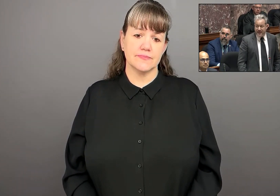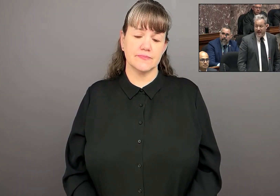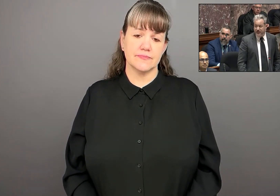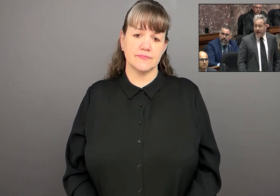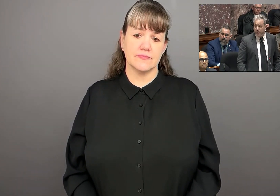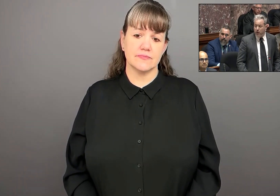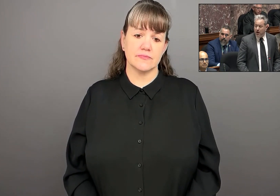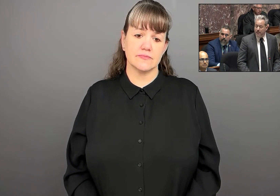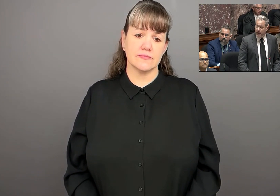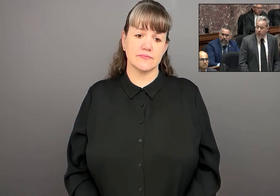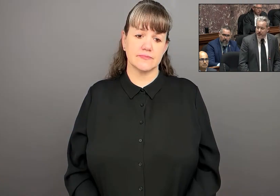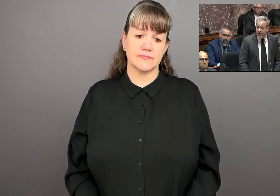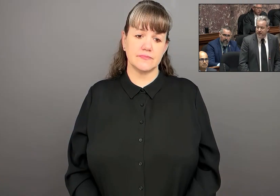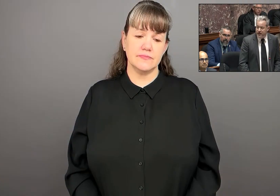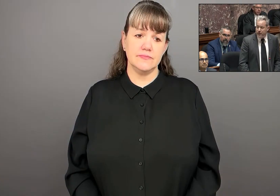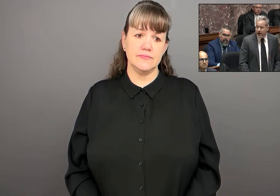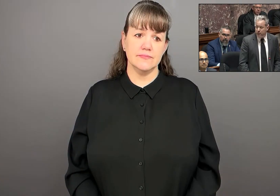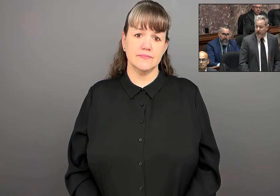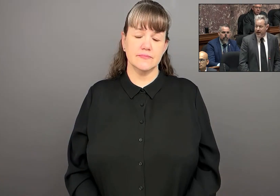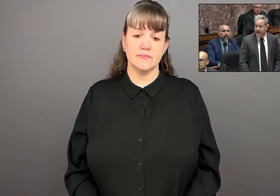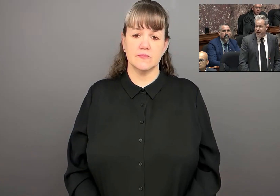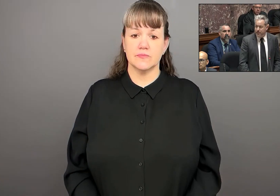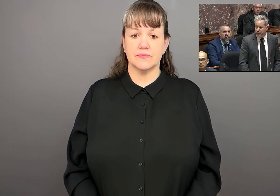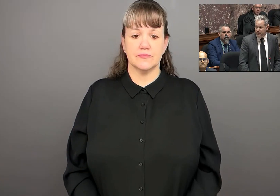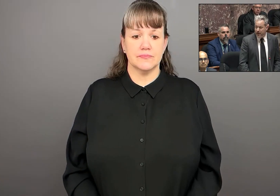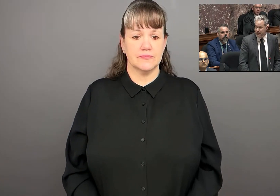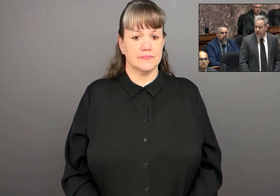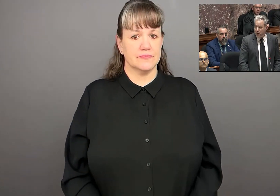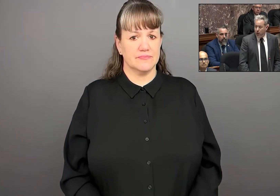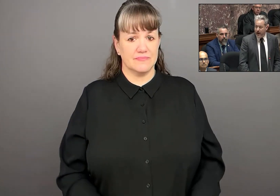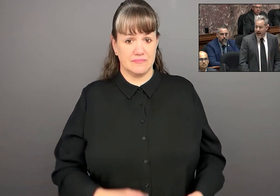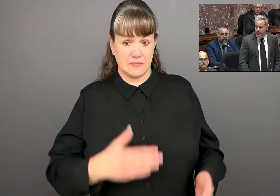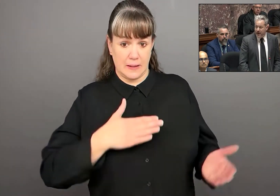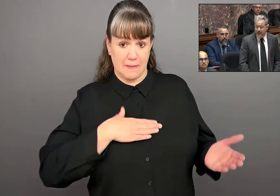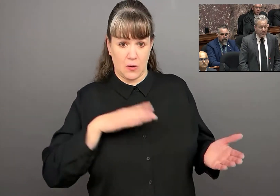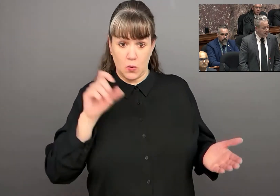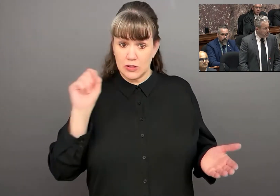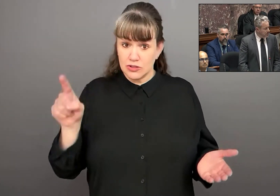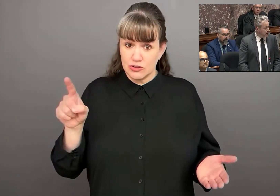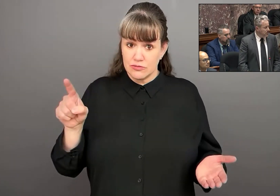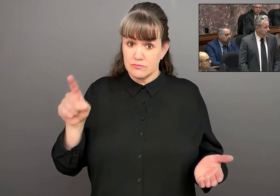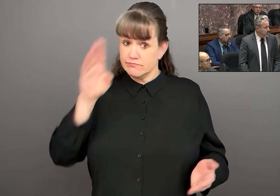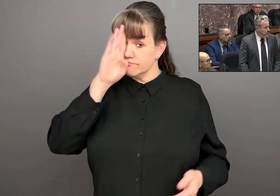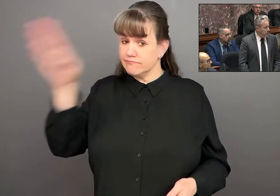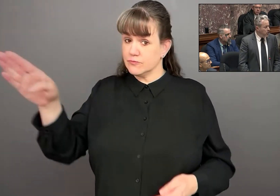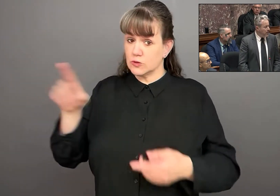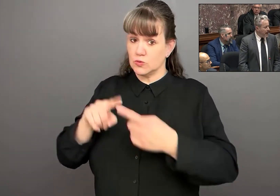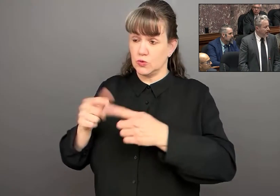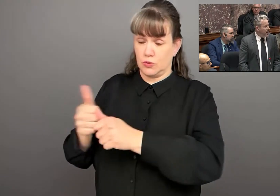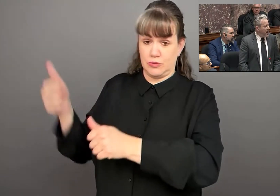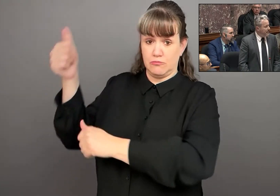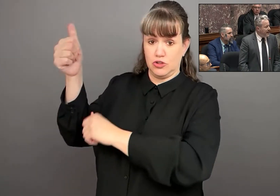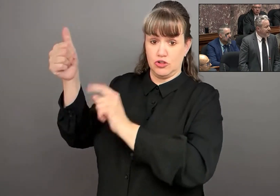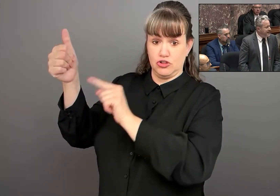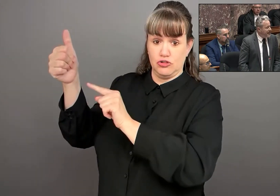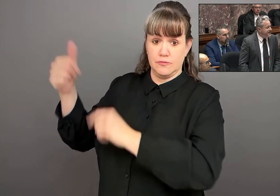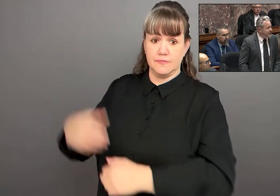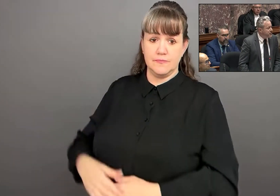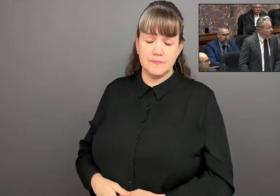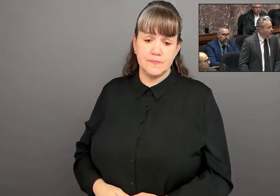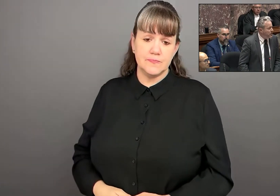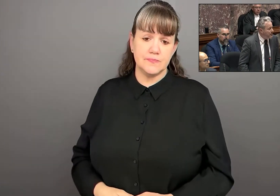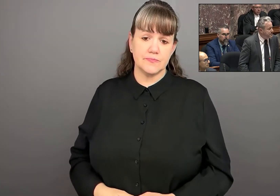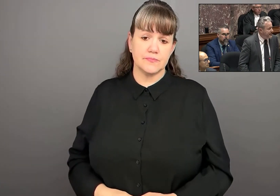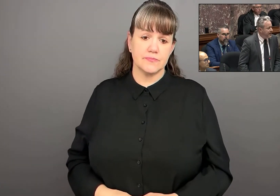They can say it's not true. My question is a direct one, and it's to the Premier or to anybody. Member. Who am I? I'm the guy that does